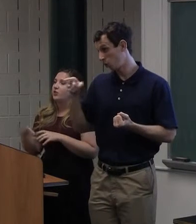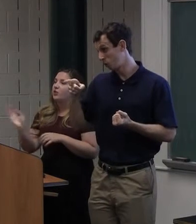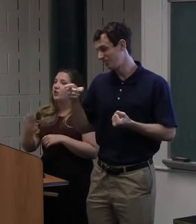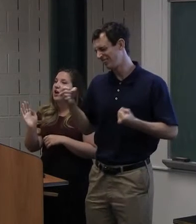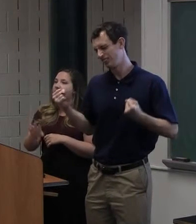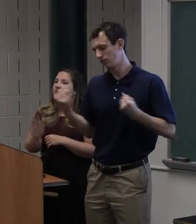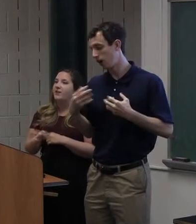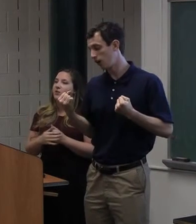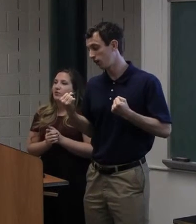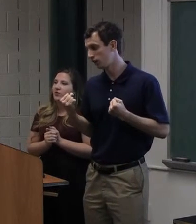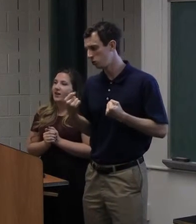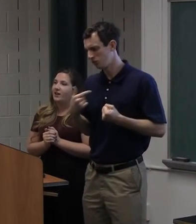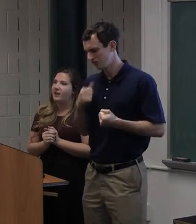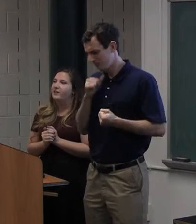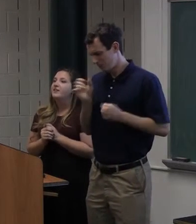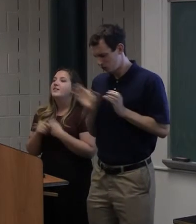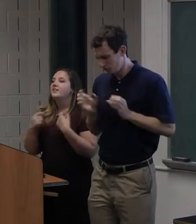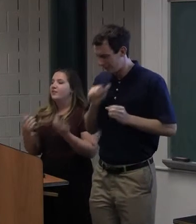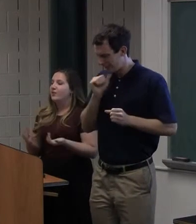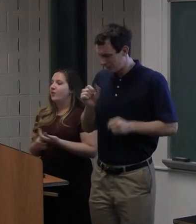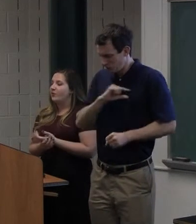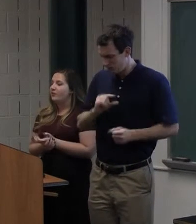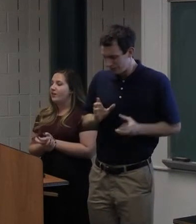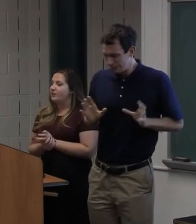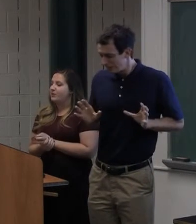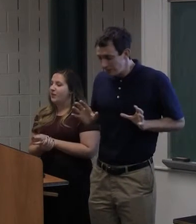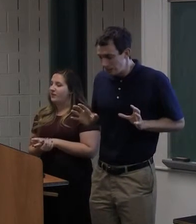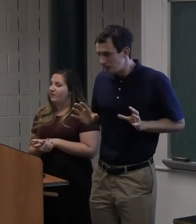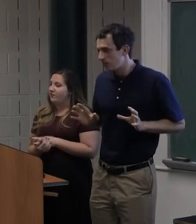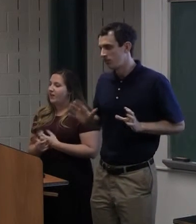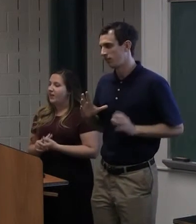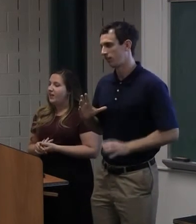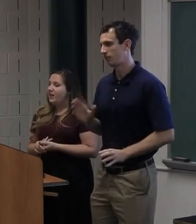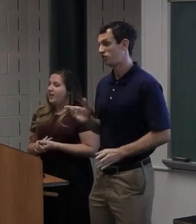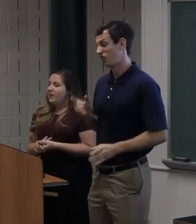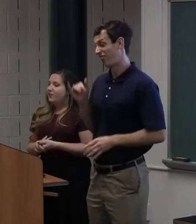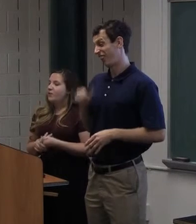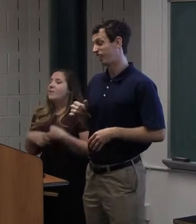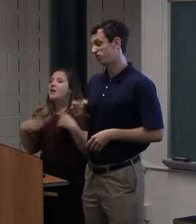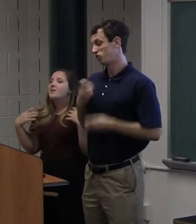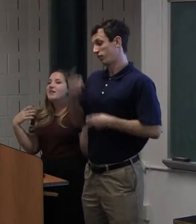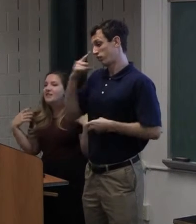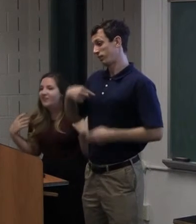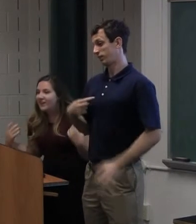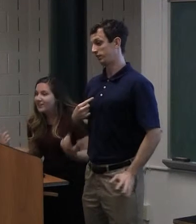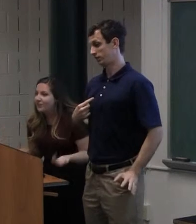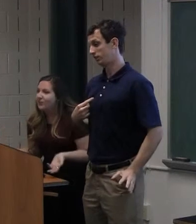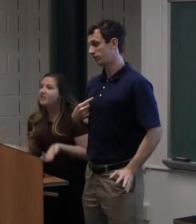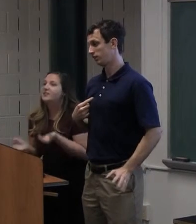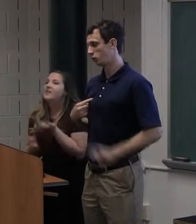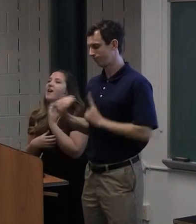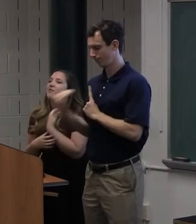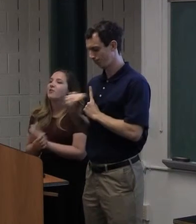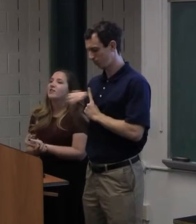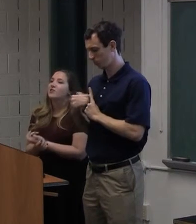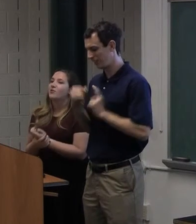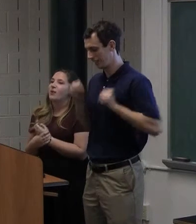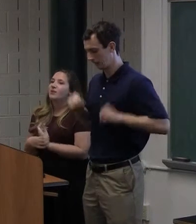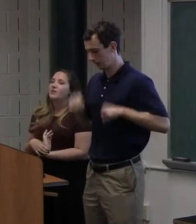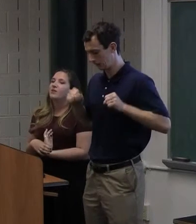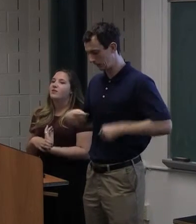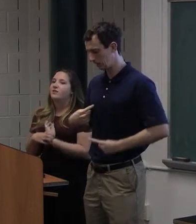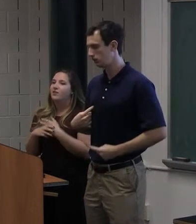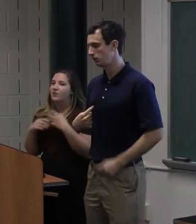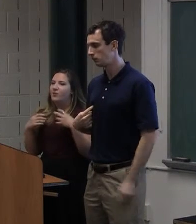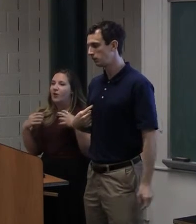because you're told, no, you're not qualified, don't do that yet. So that was a big thing for me. Reminding myself I can do this. Everyone needs to